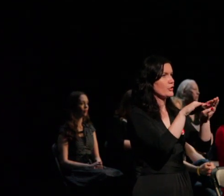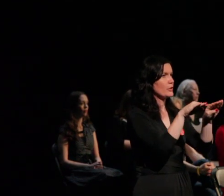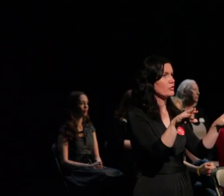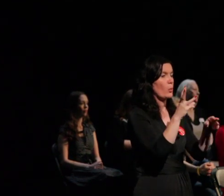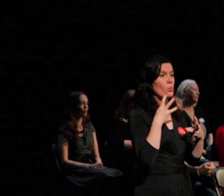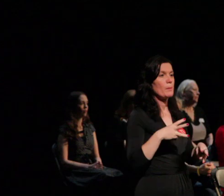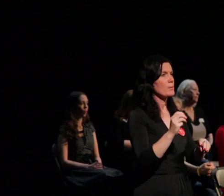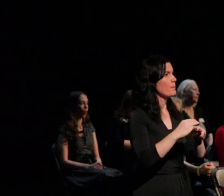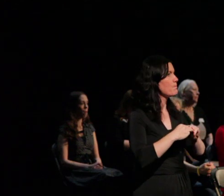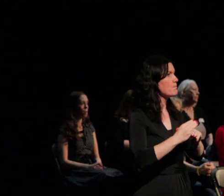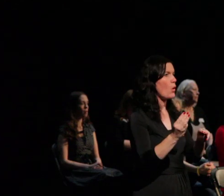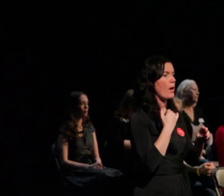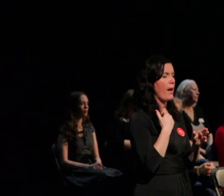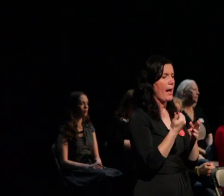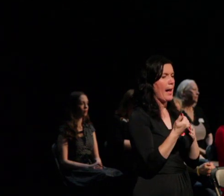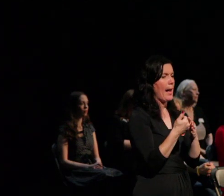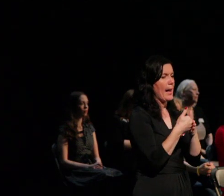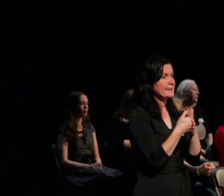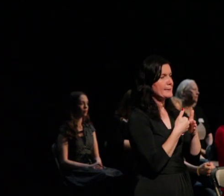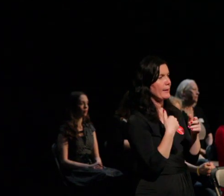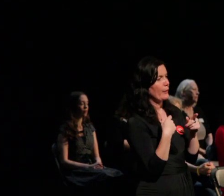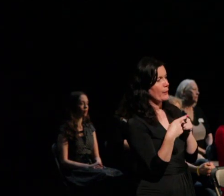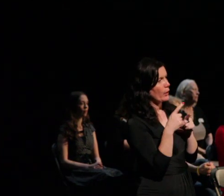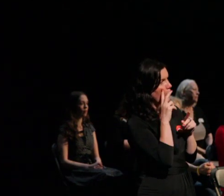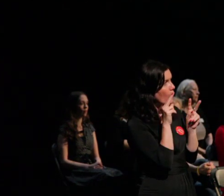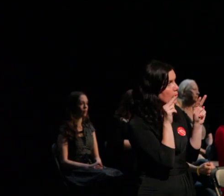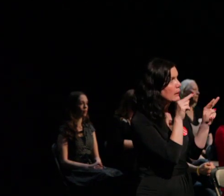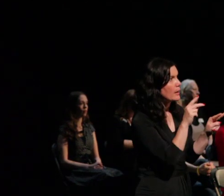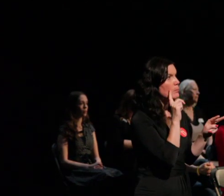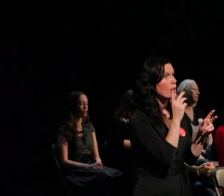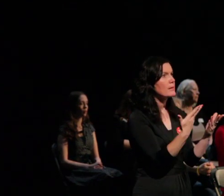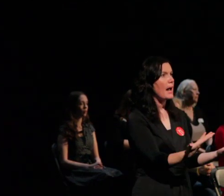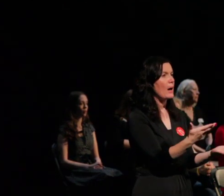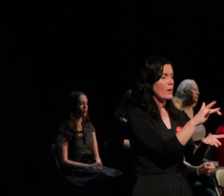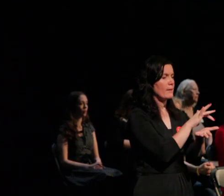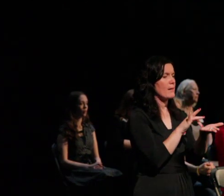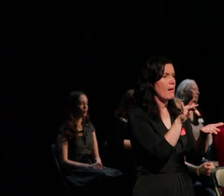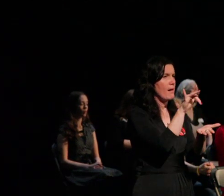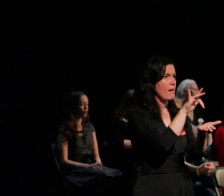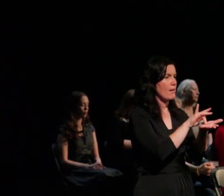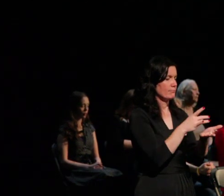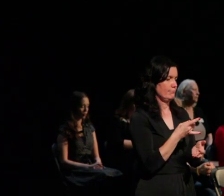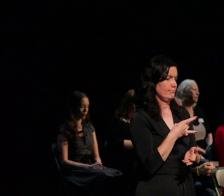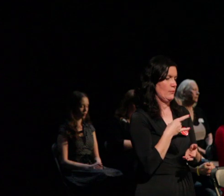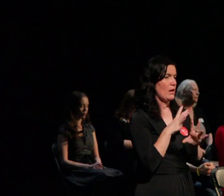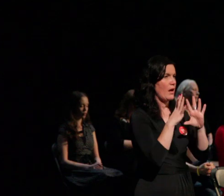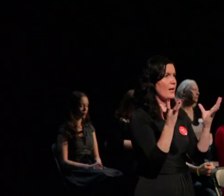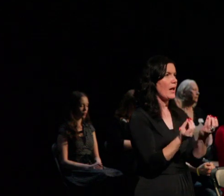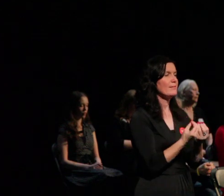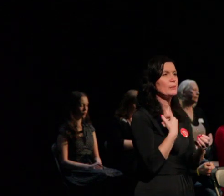no longer in the corner looking in, but back at the very heart of everything we